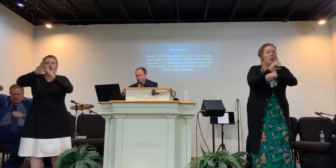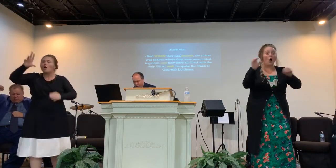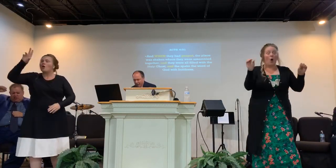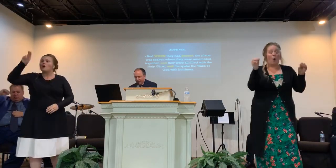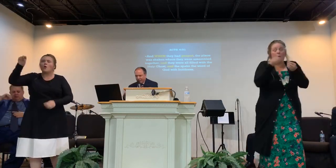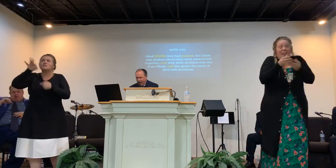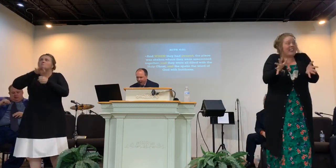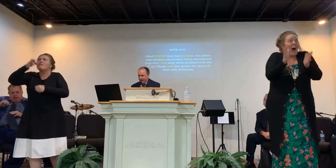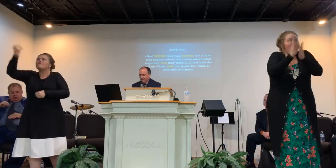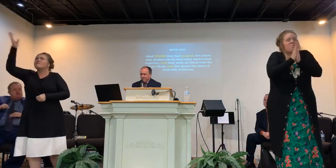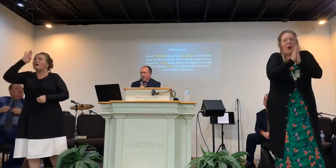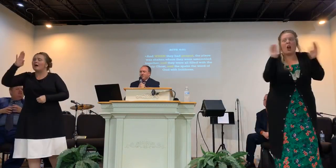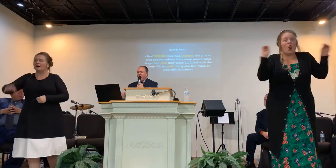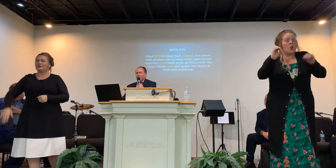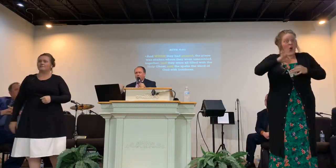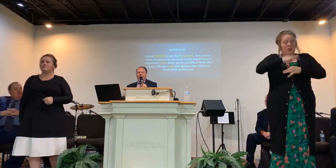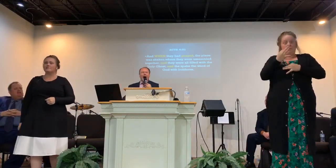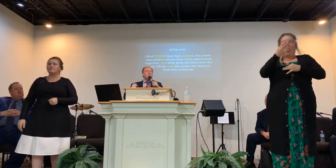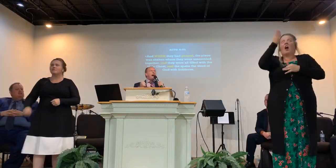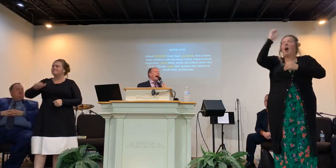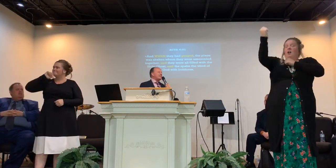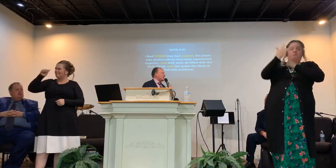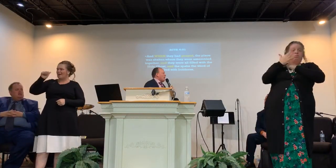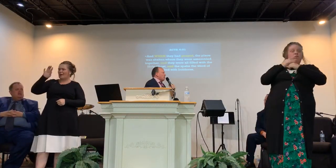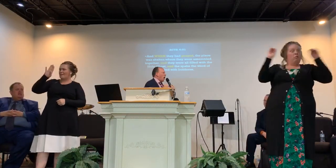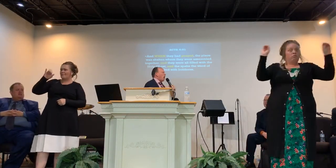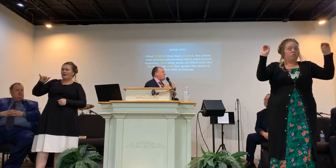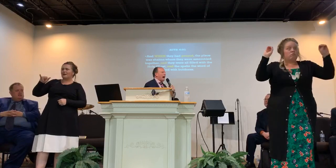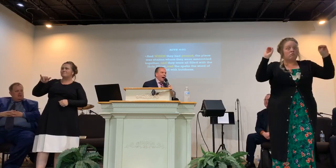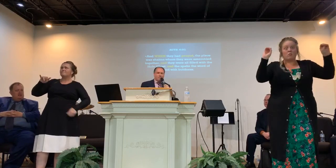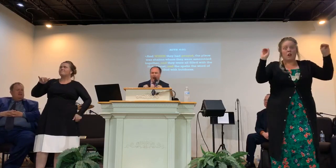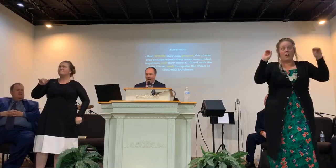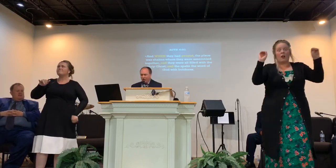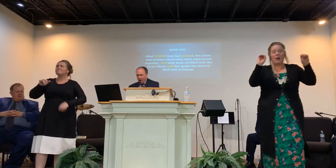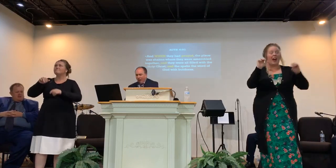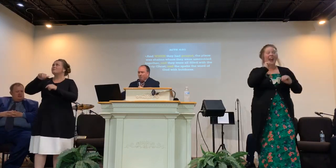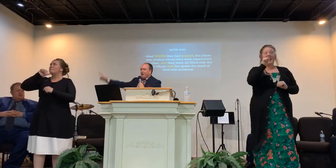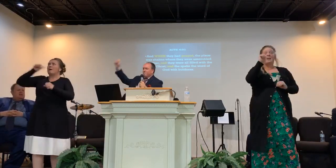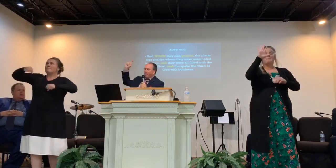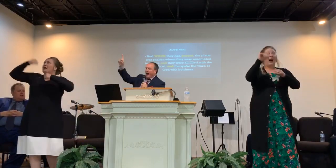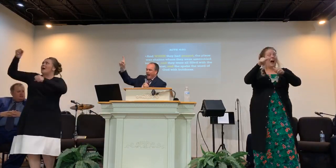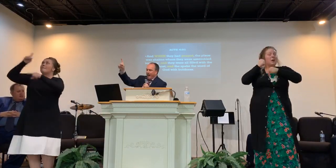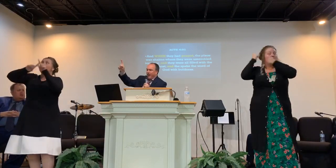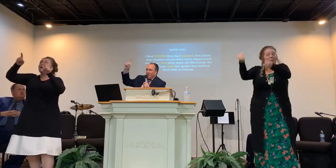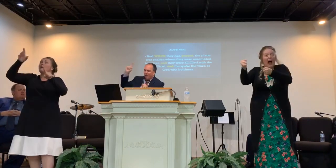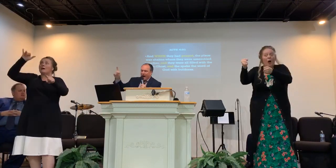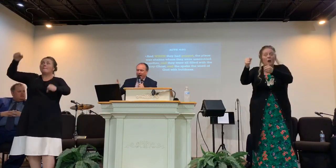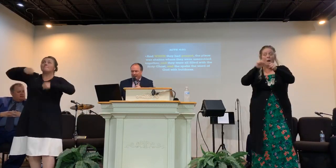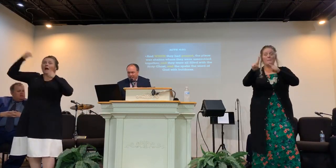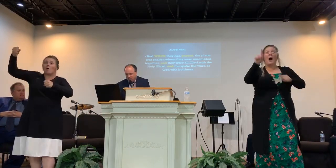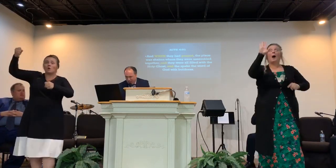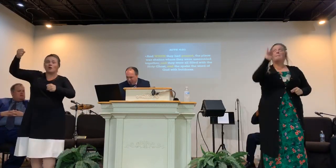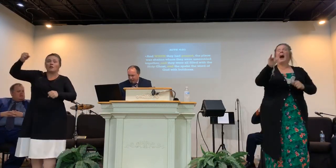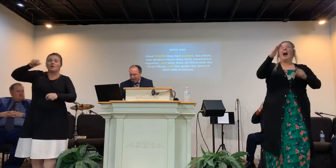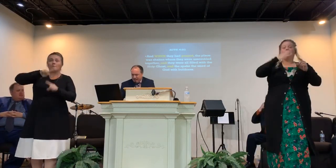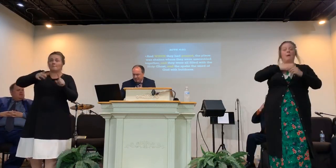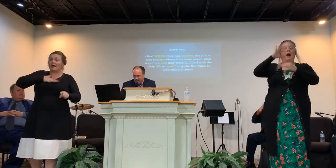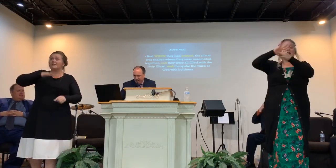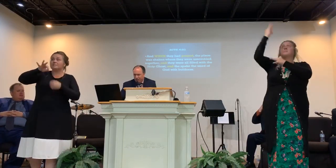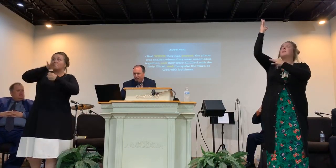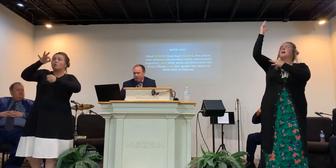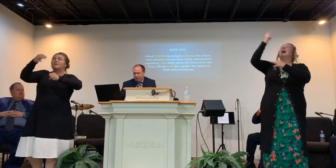no Spirit of God. Not by might nor by power, but by my